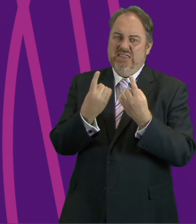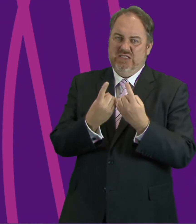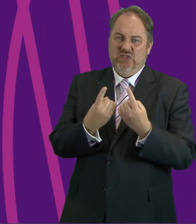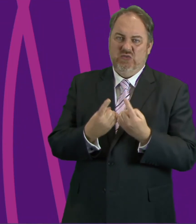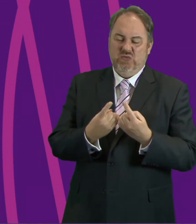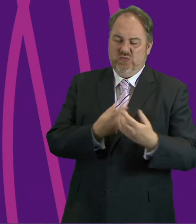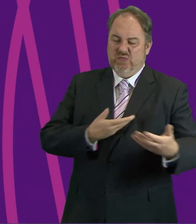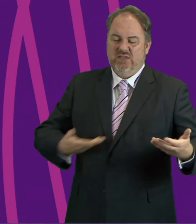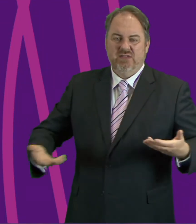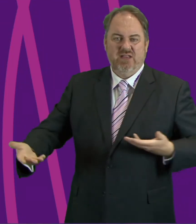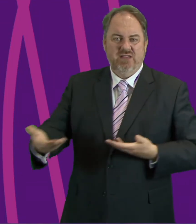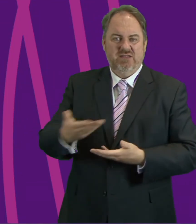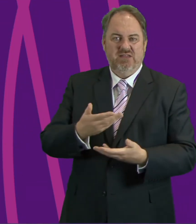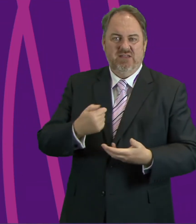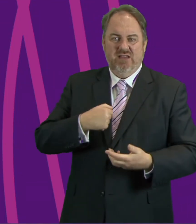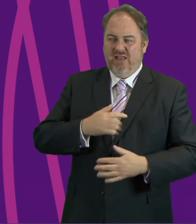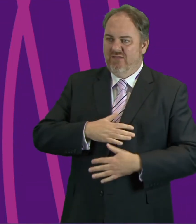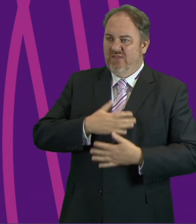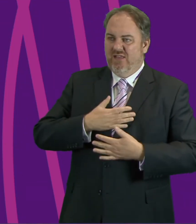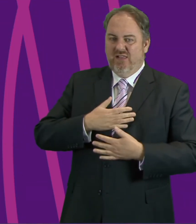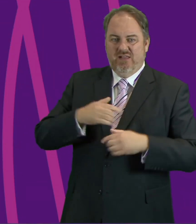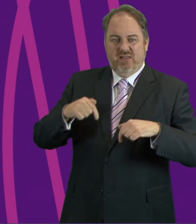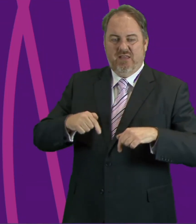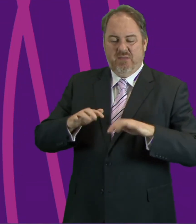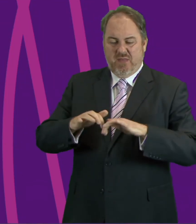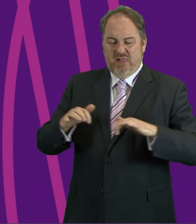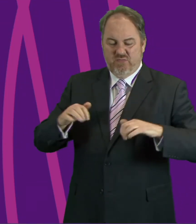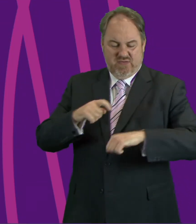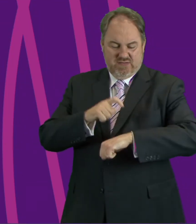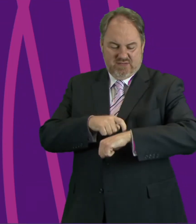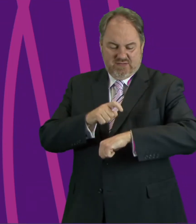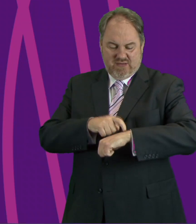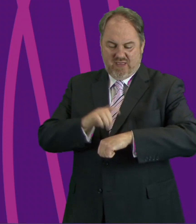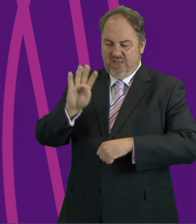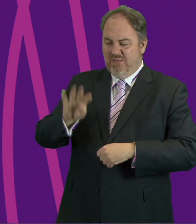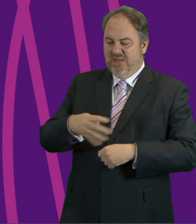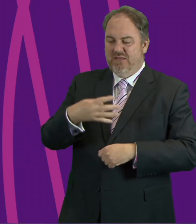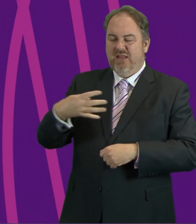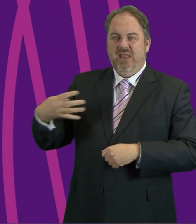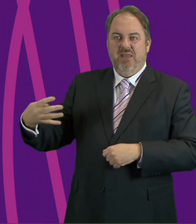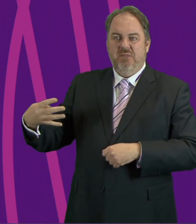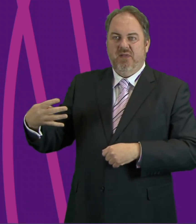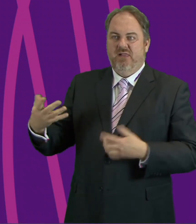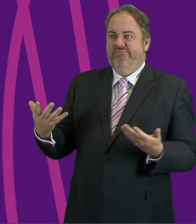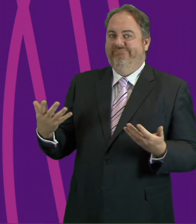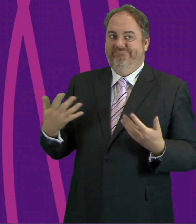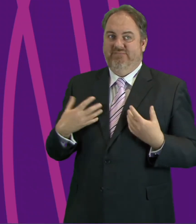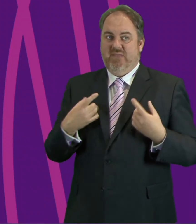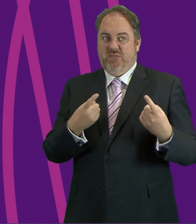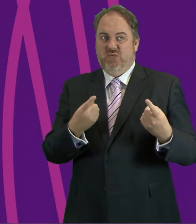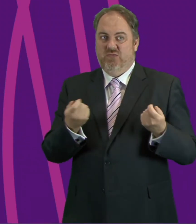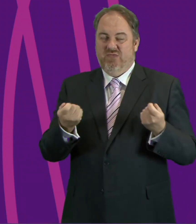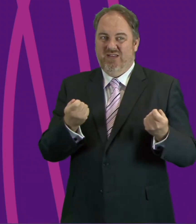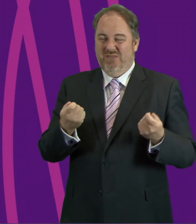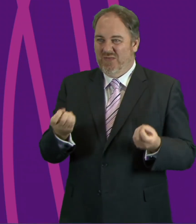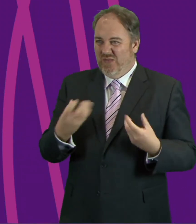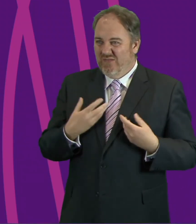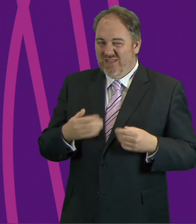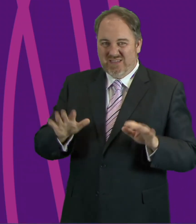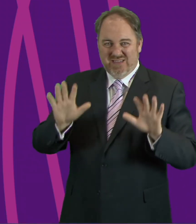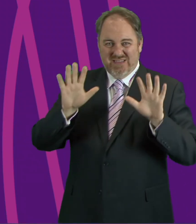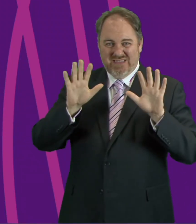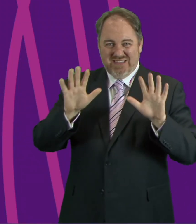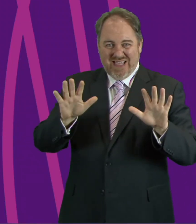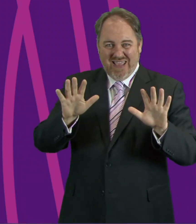is here to discuss. I know the parliamentary timetable is not for you to determine, but for members to have 10 minutes